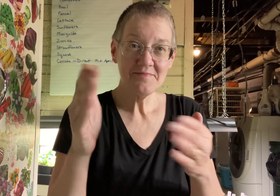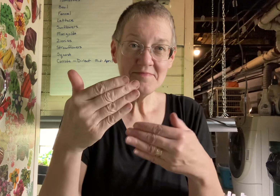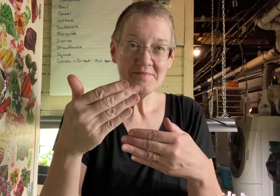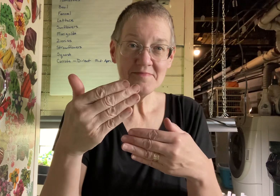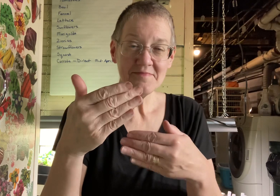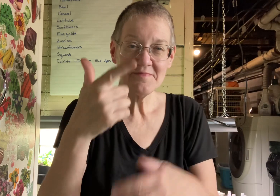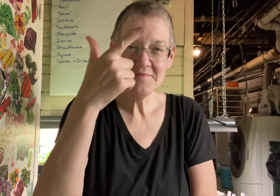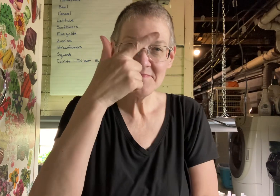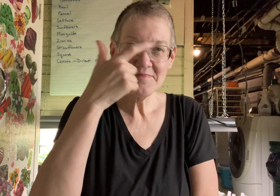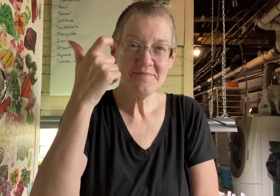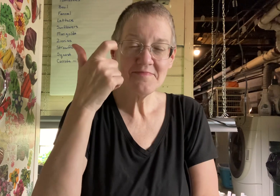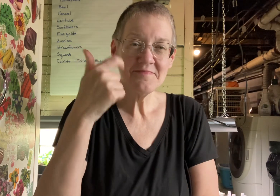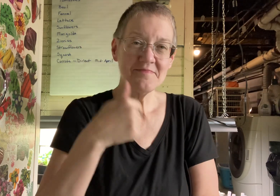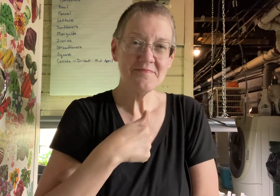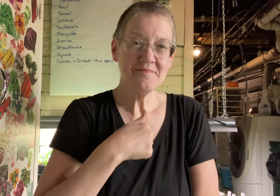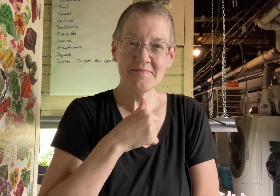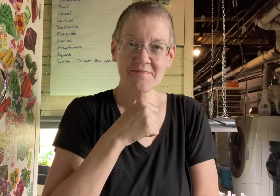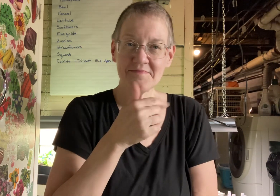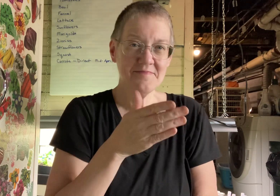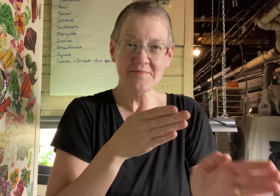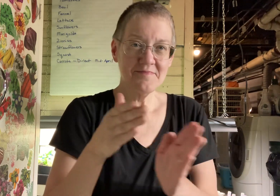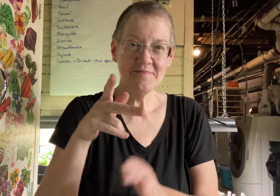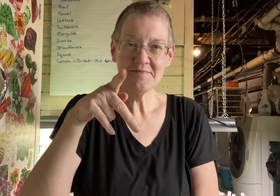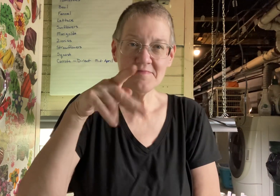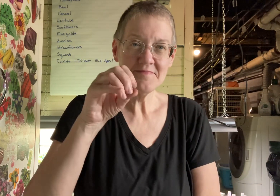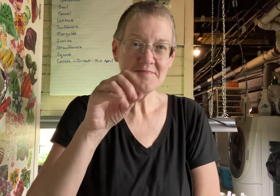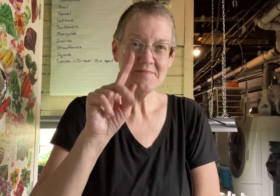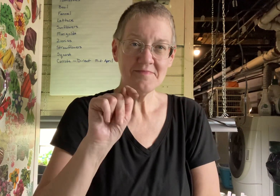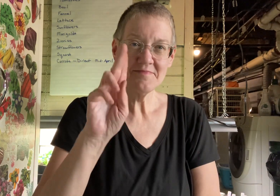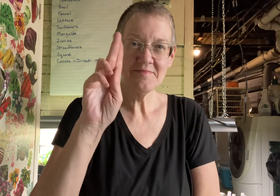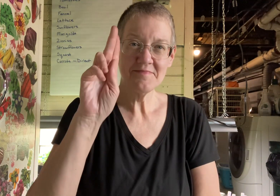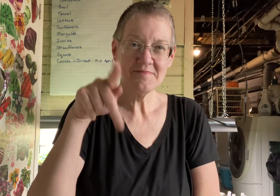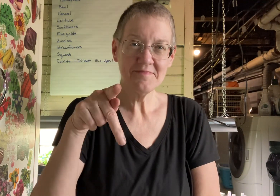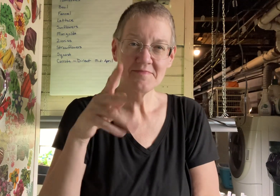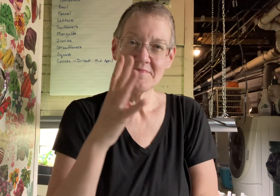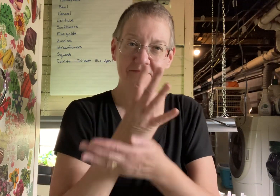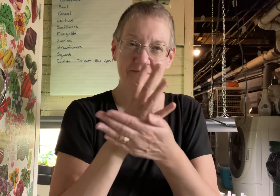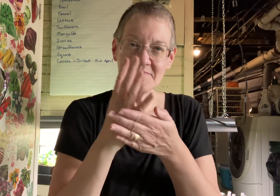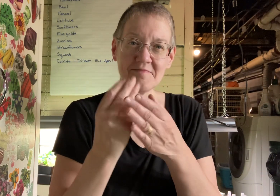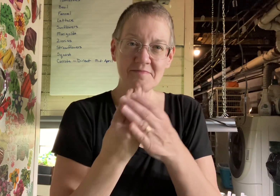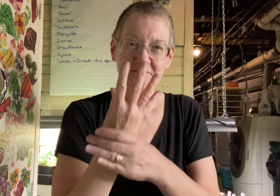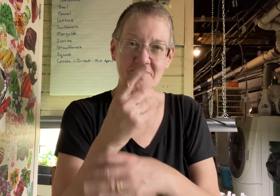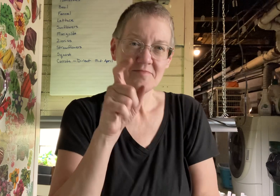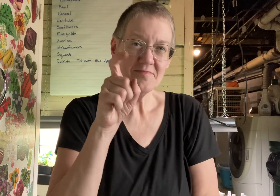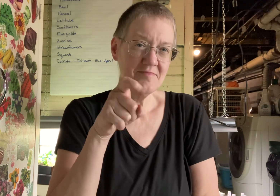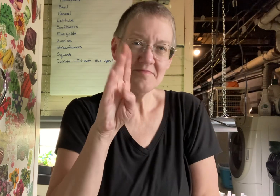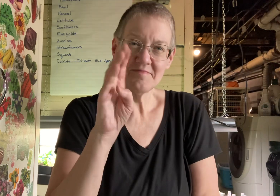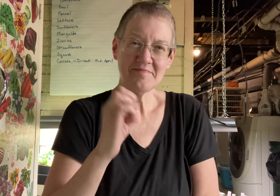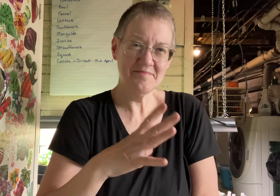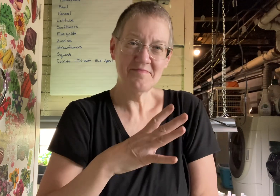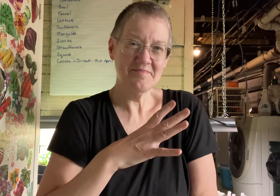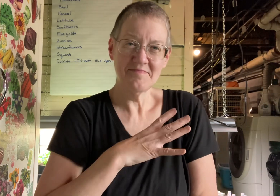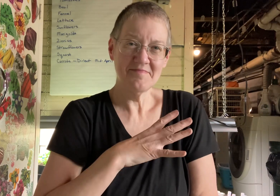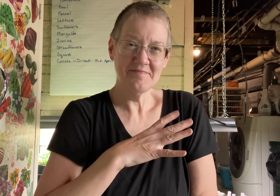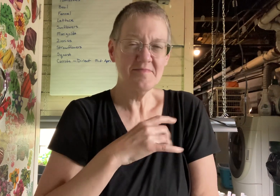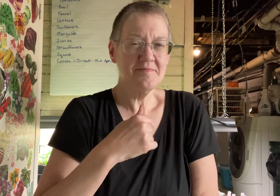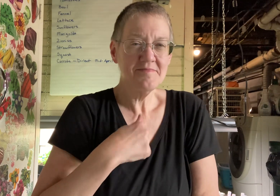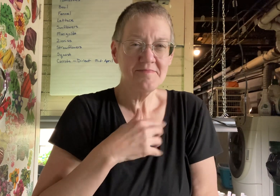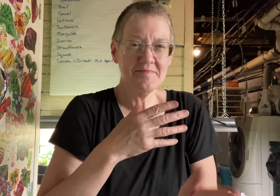Now I'm using these 6-celled trays because I don't plan to pot these up. 4 weeks of growth, they should be fine